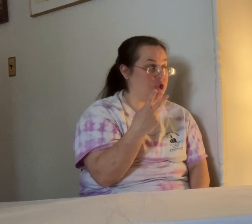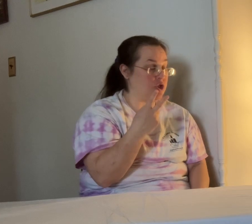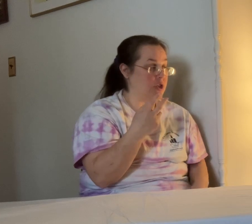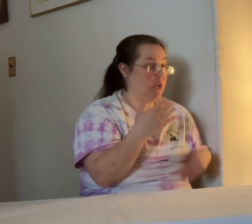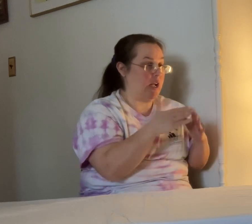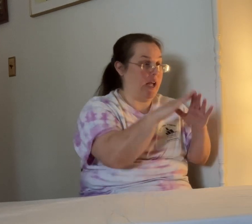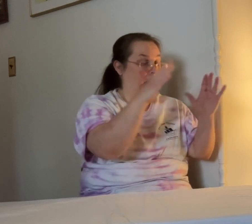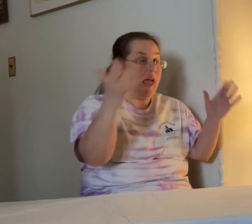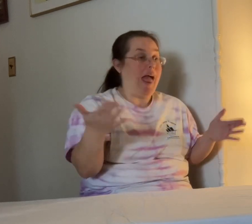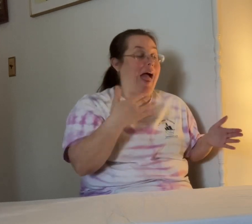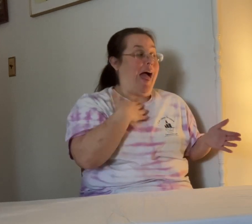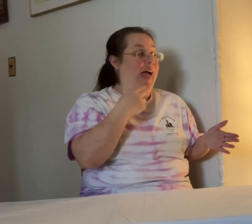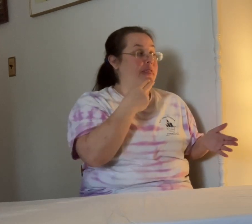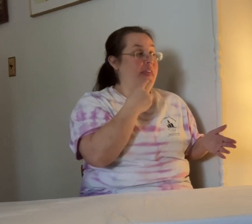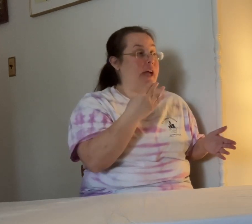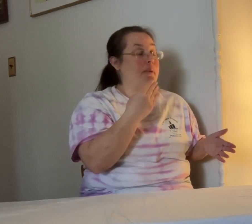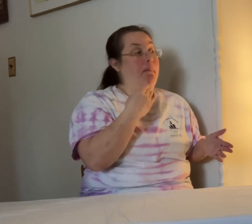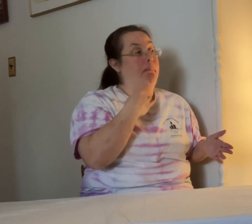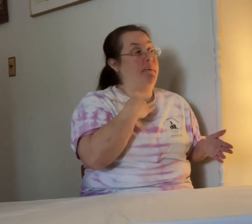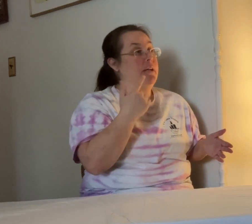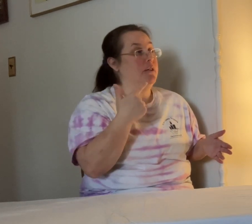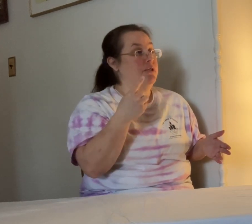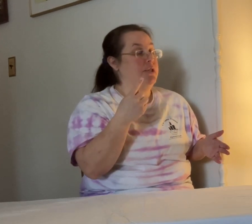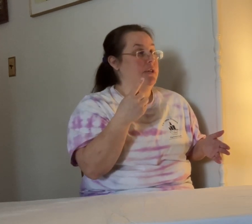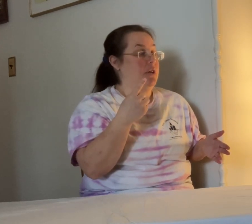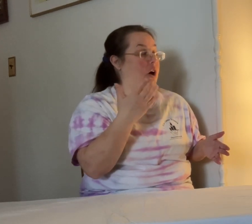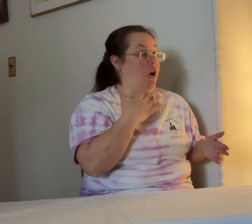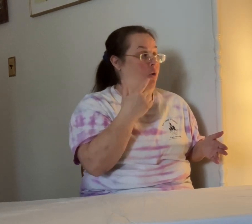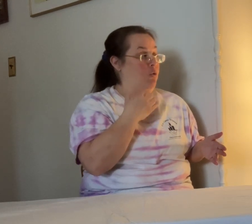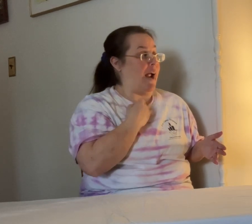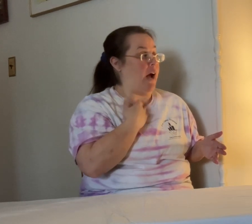speech and then build around